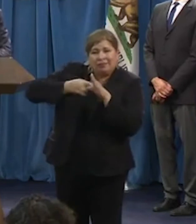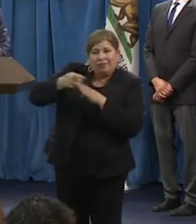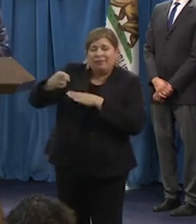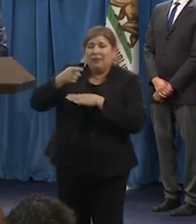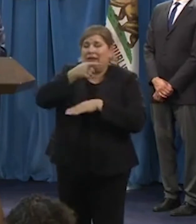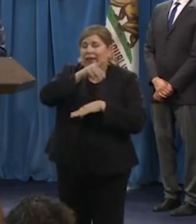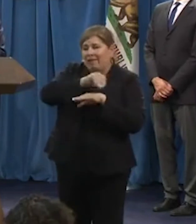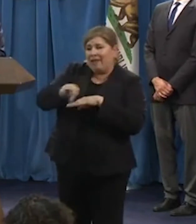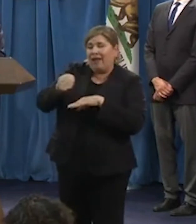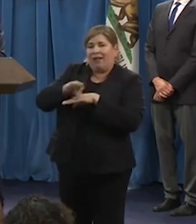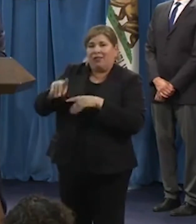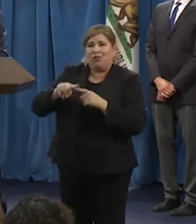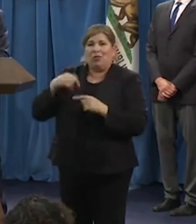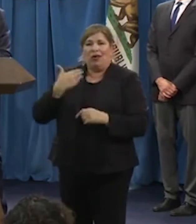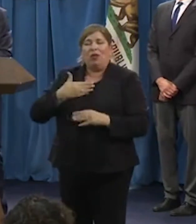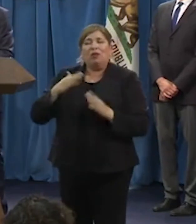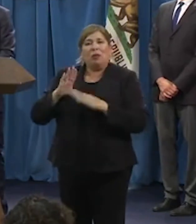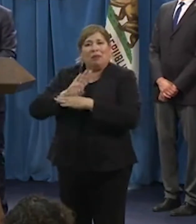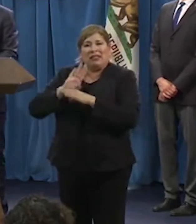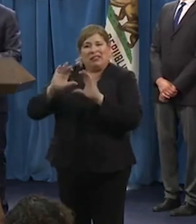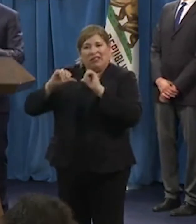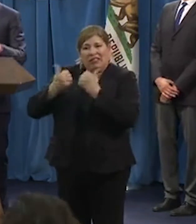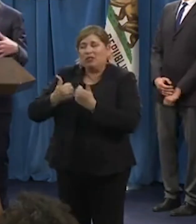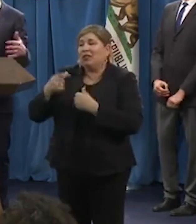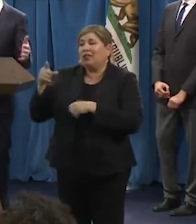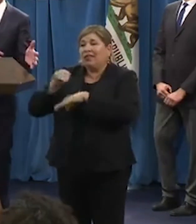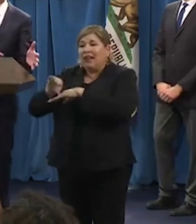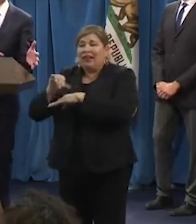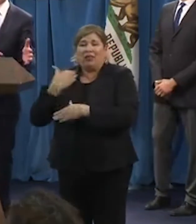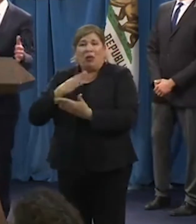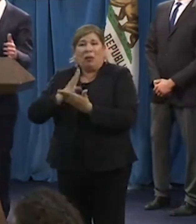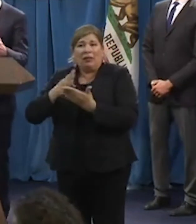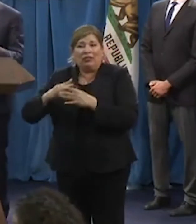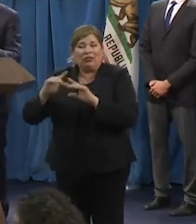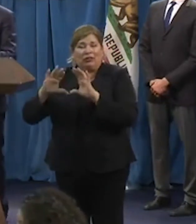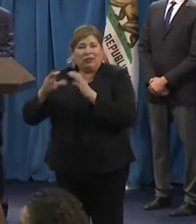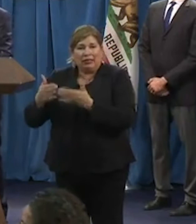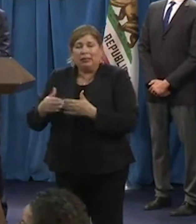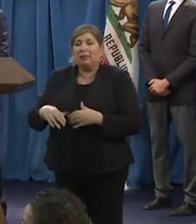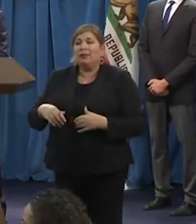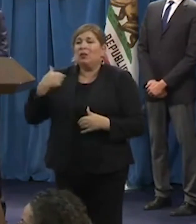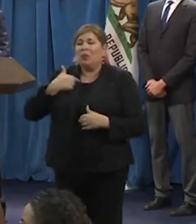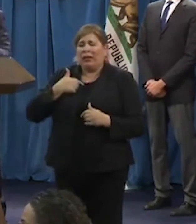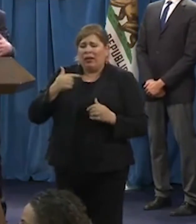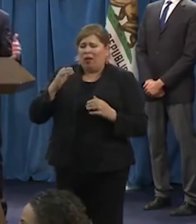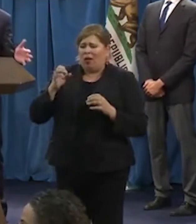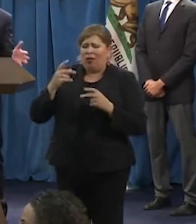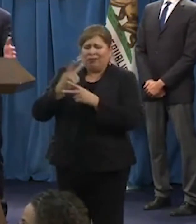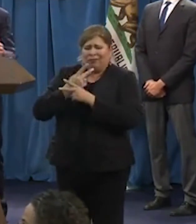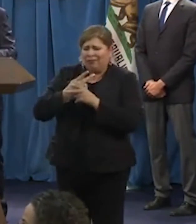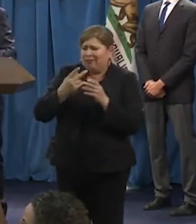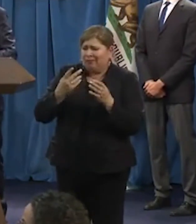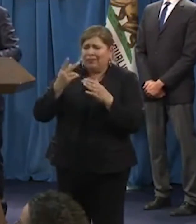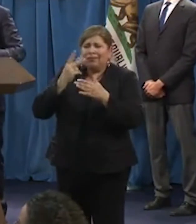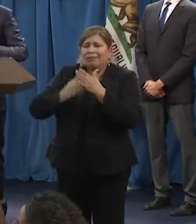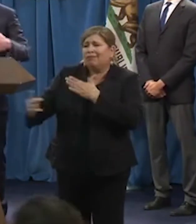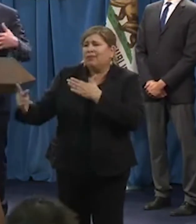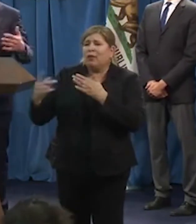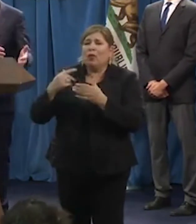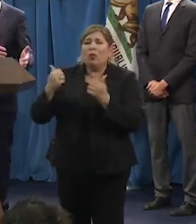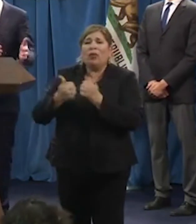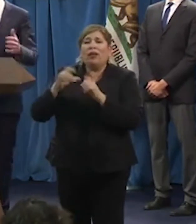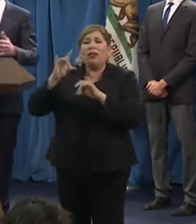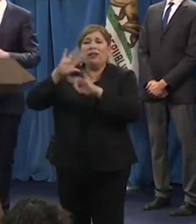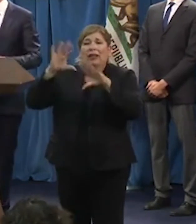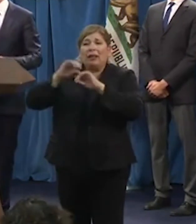Lenny, advising our budget team, and we are running scenarios not just on pandemic planning, public safety, public health, but also